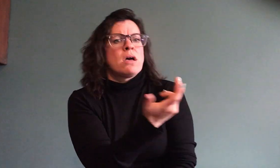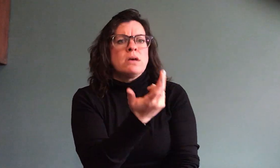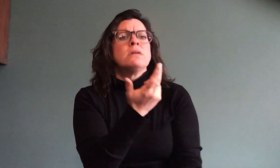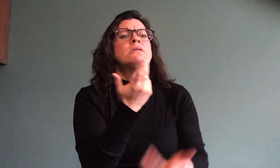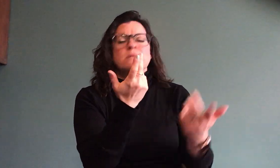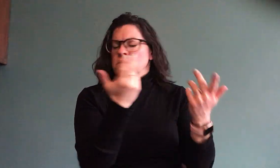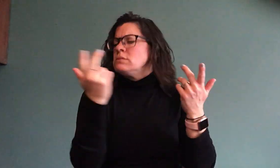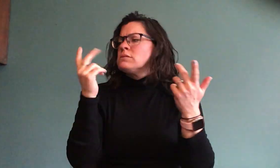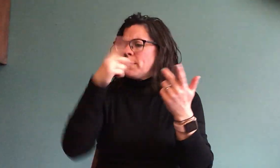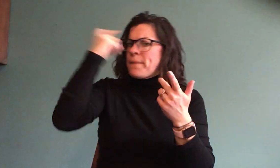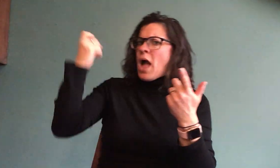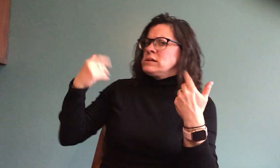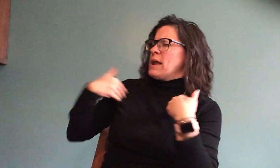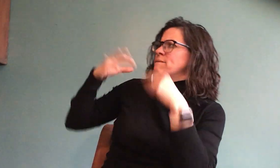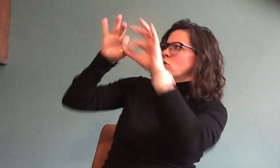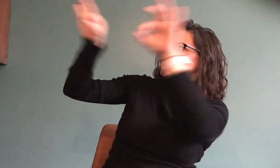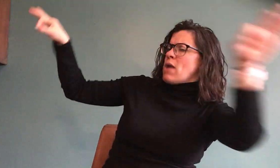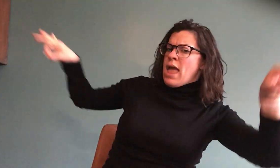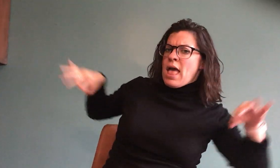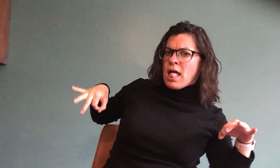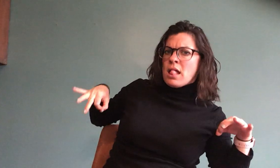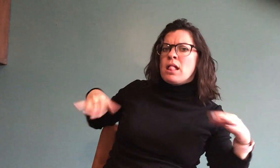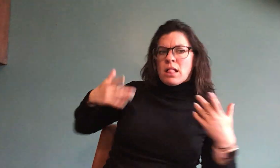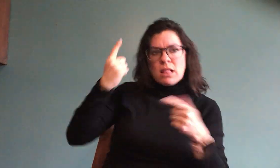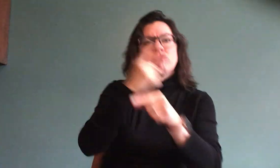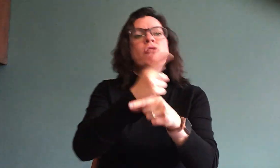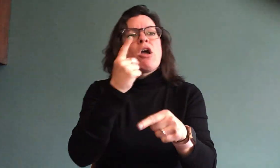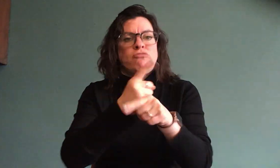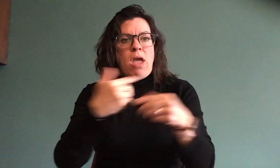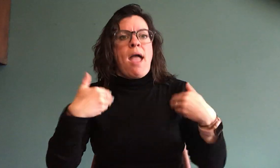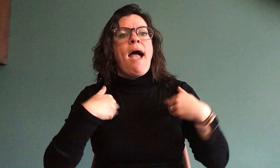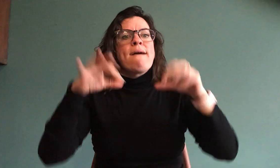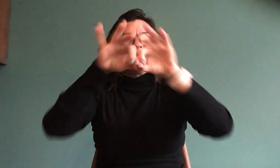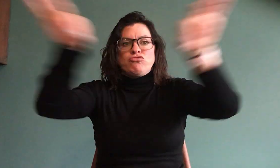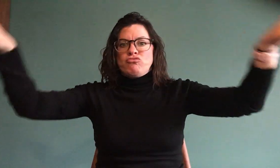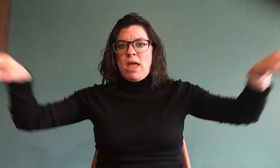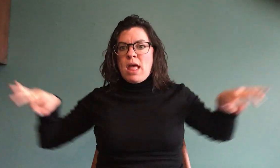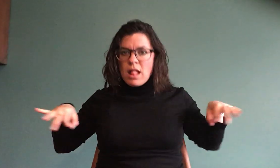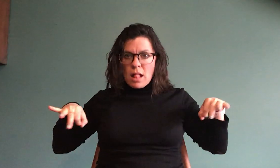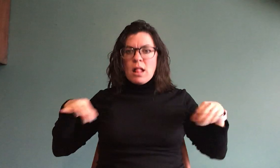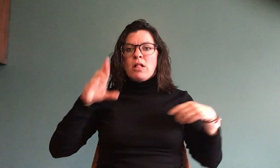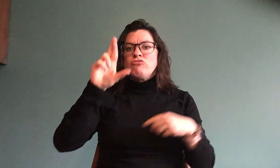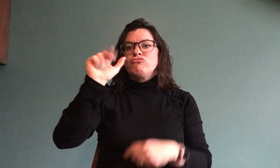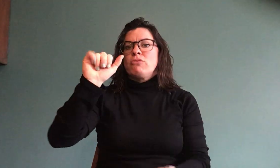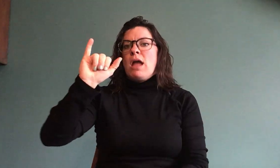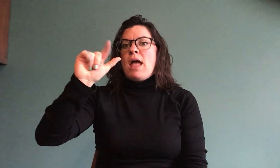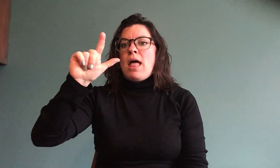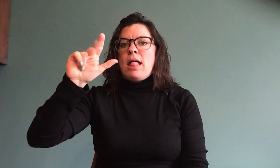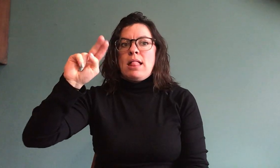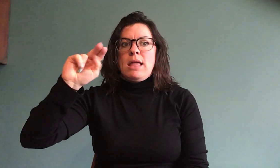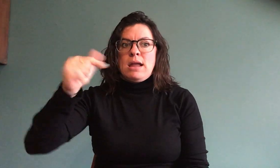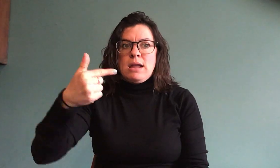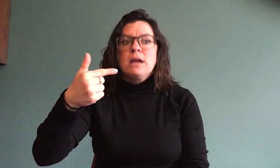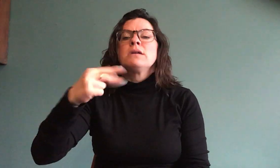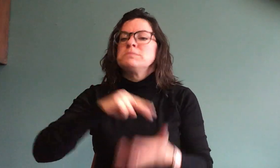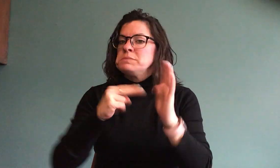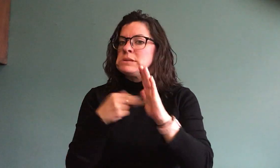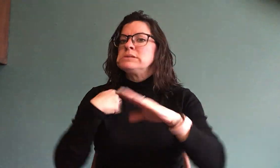right. So with the railings, okay, we are protected. Okay, and there's two railings as OSHA requires. There's side railings.